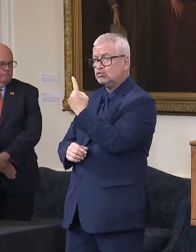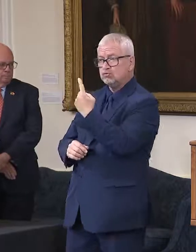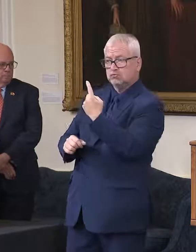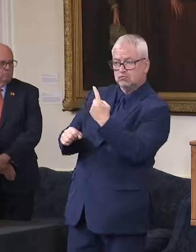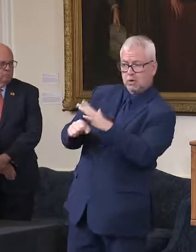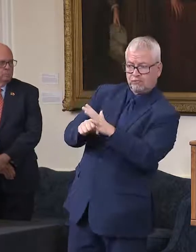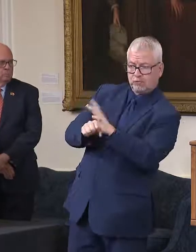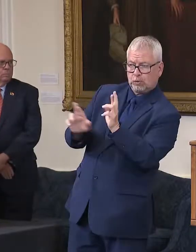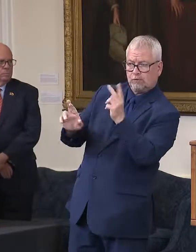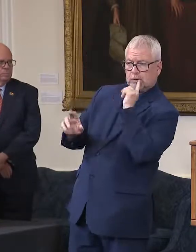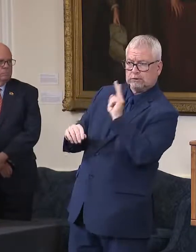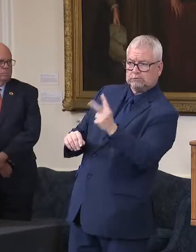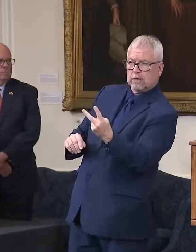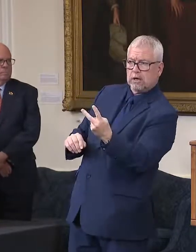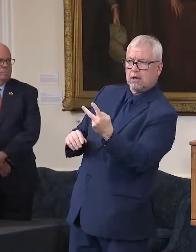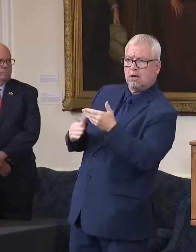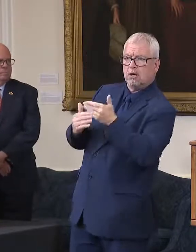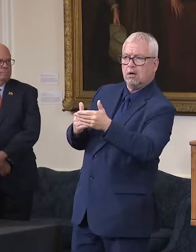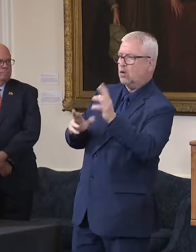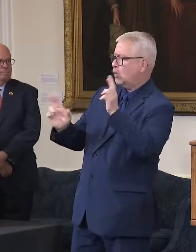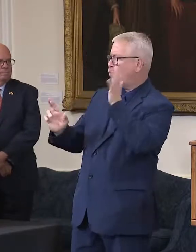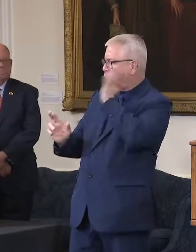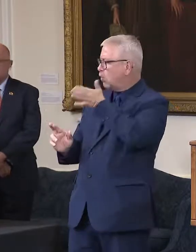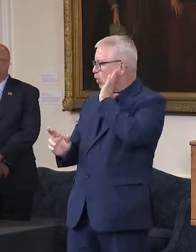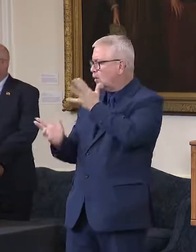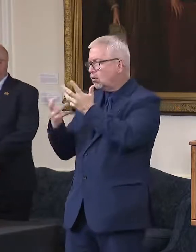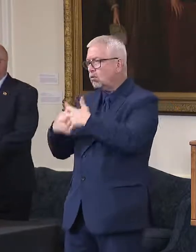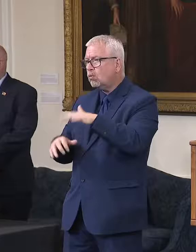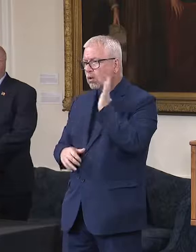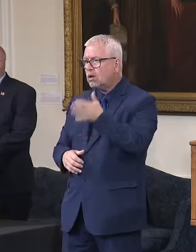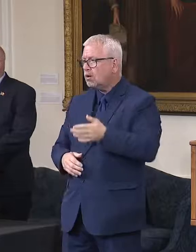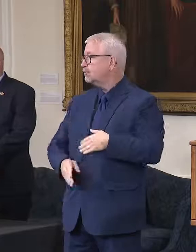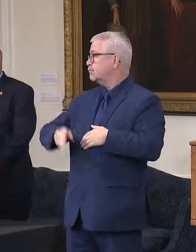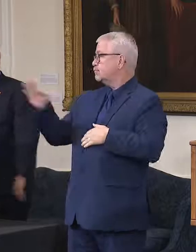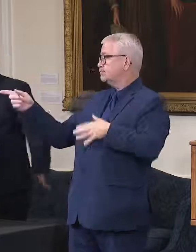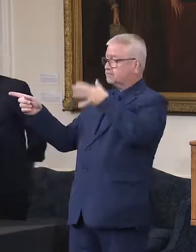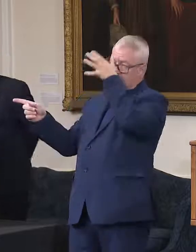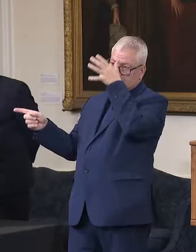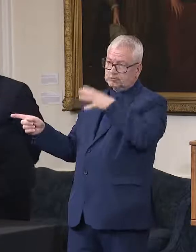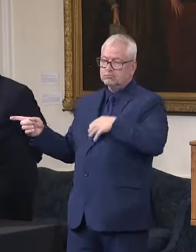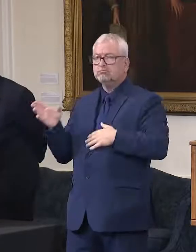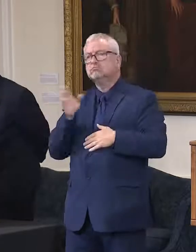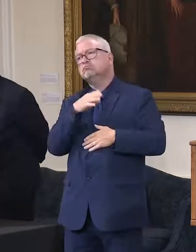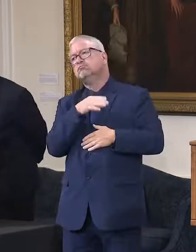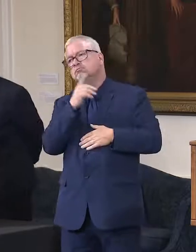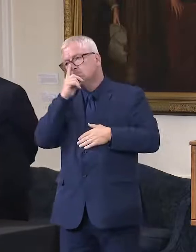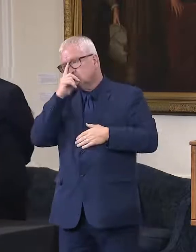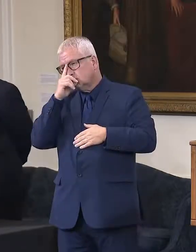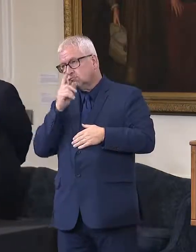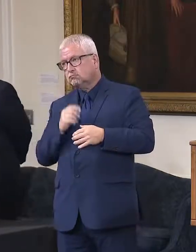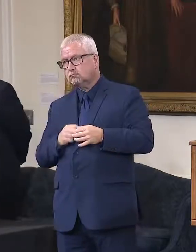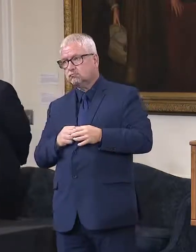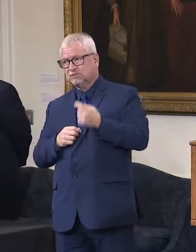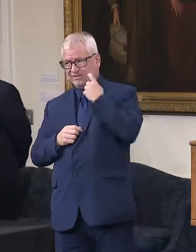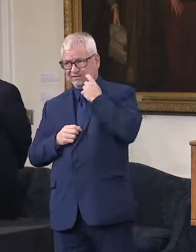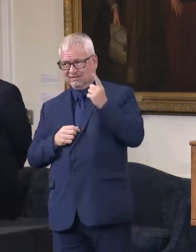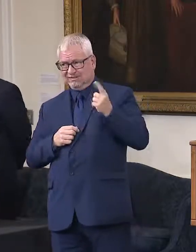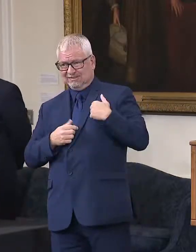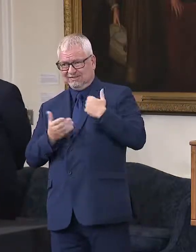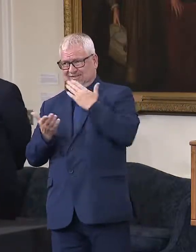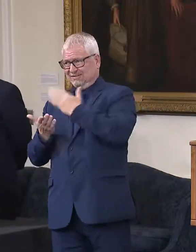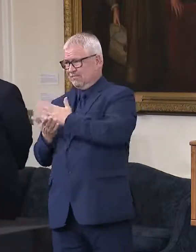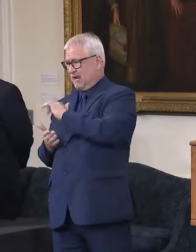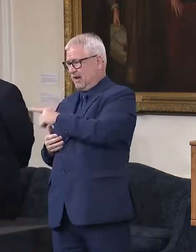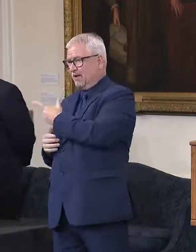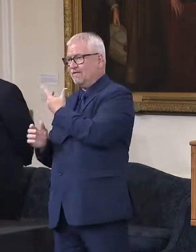also have a dose later for their second dose. Couple quick questions. Before coming over here, I stopped at a place where people are getting vaccinated and just chatted